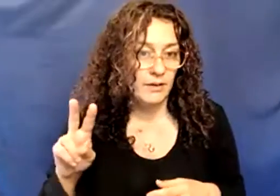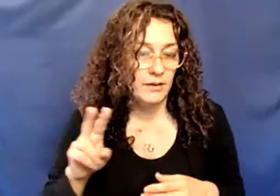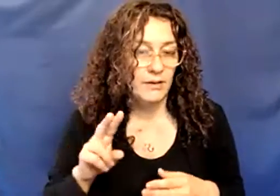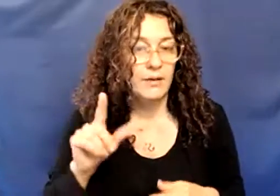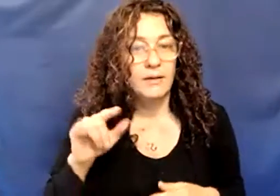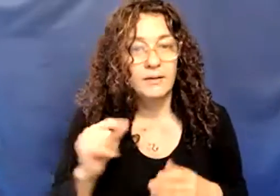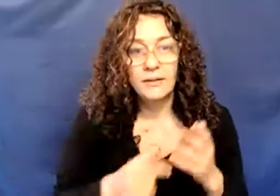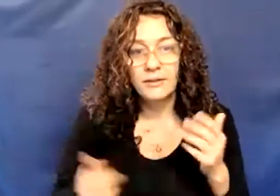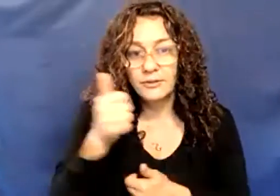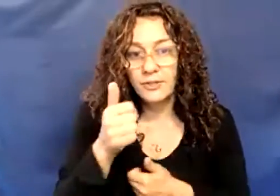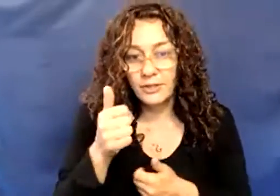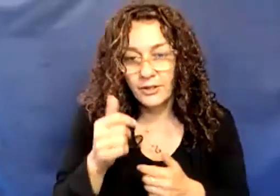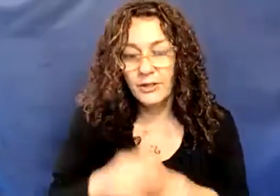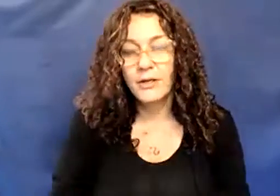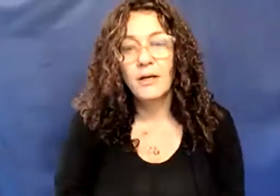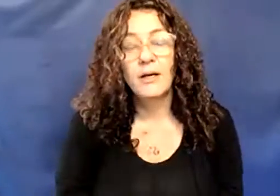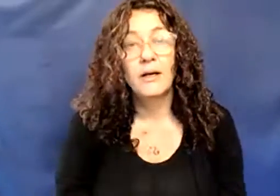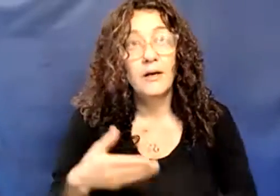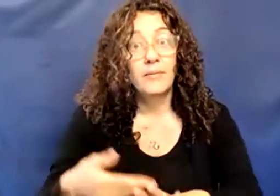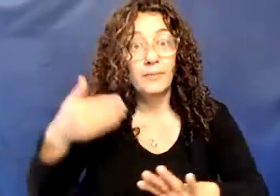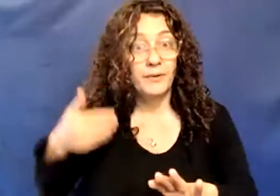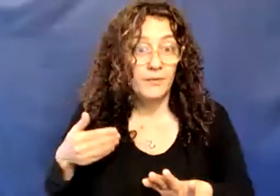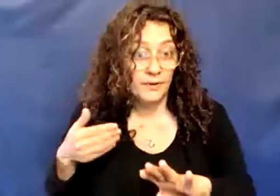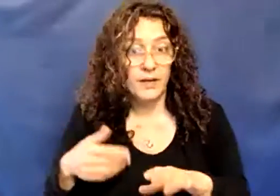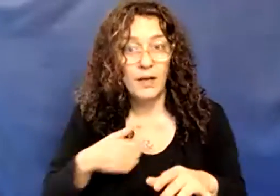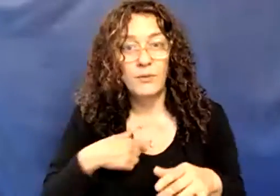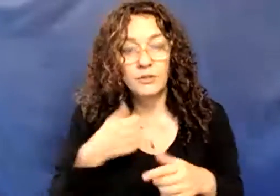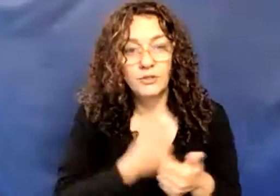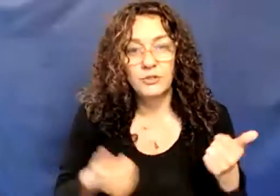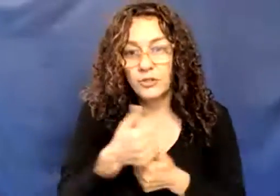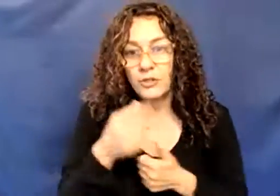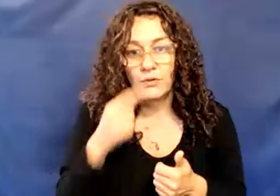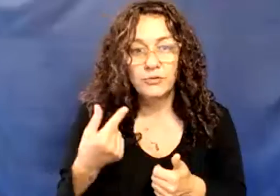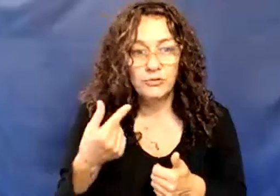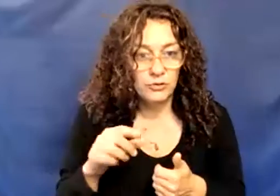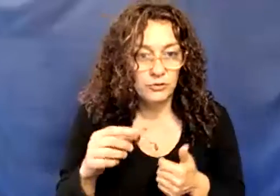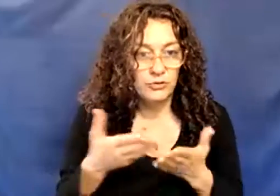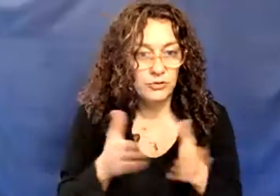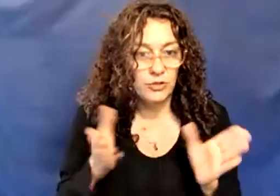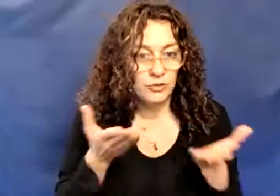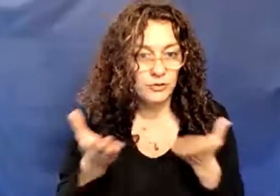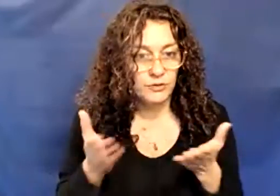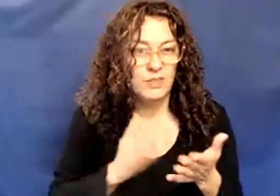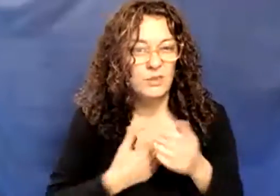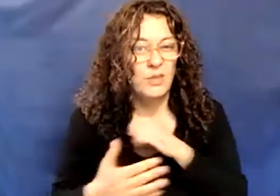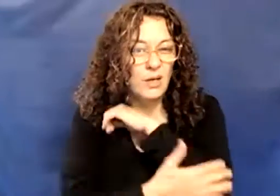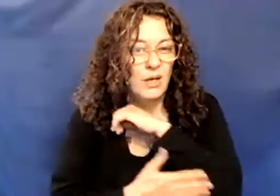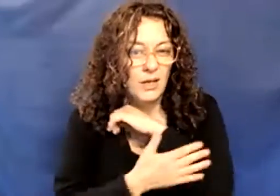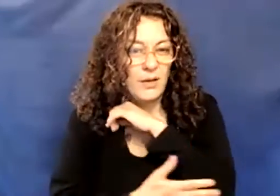the chair for general service in our county, which is Contra Costa, and here we call it our